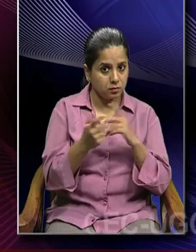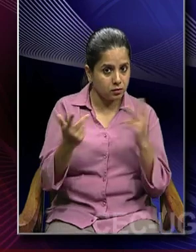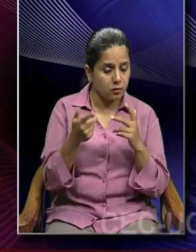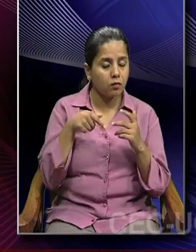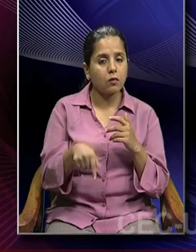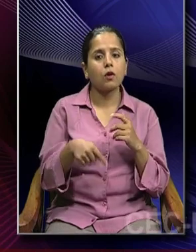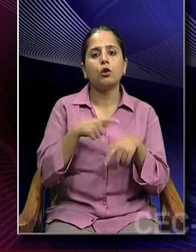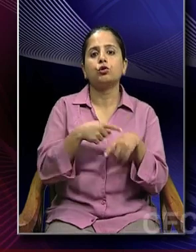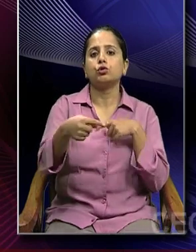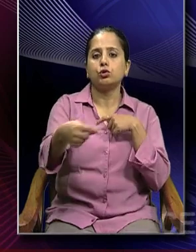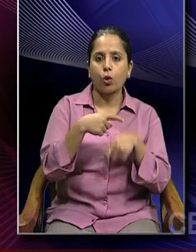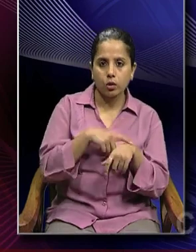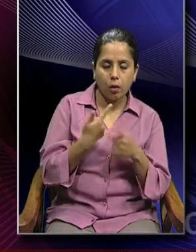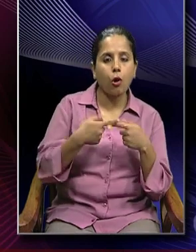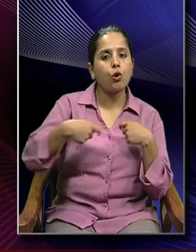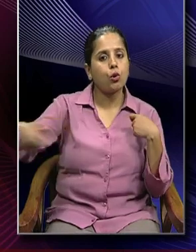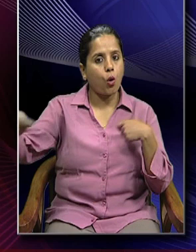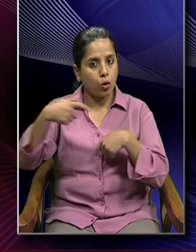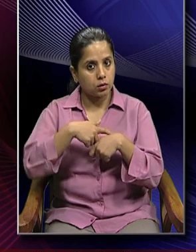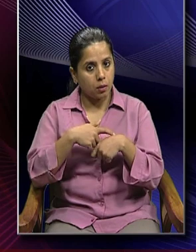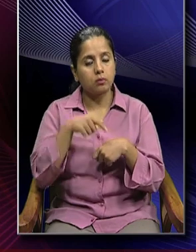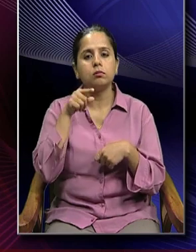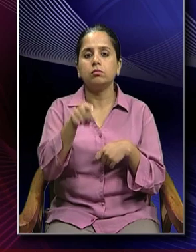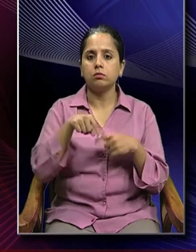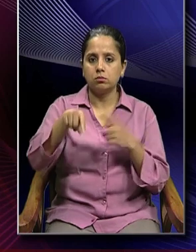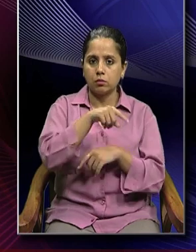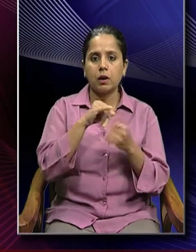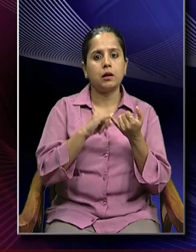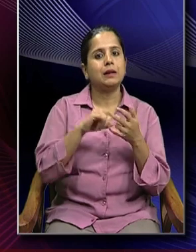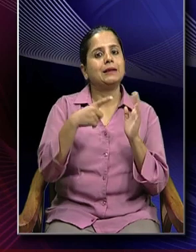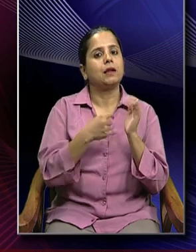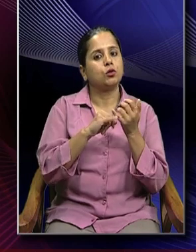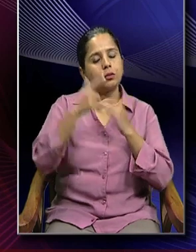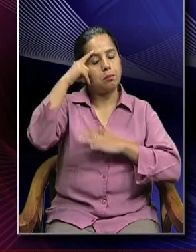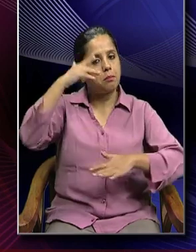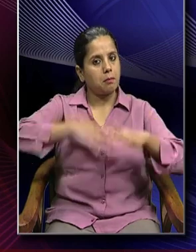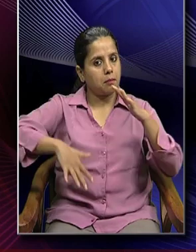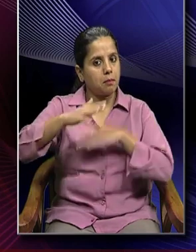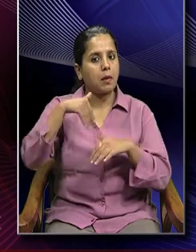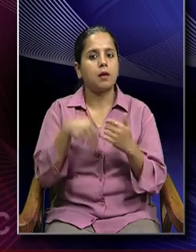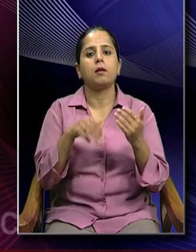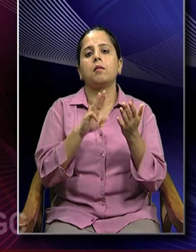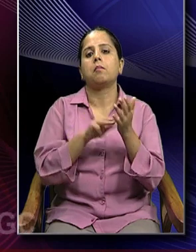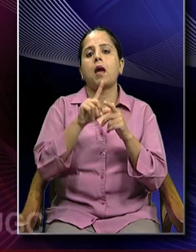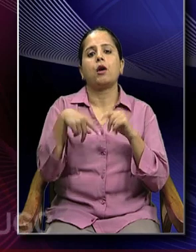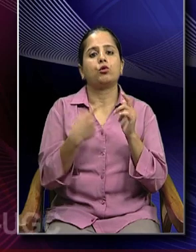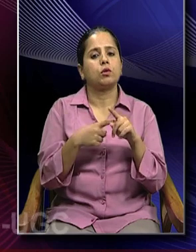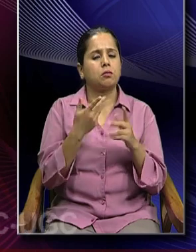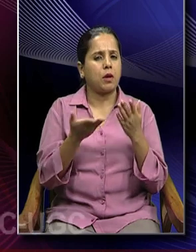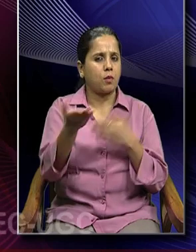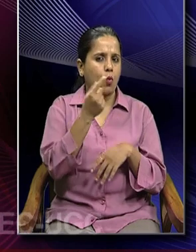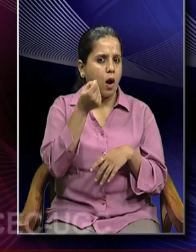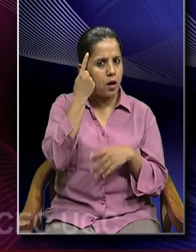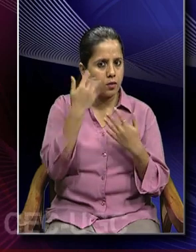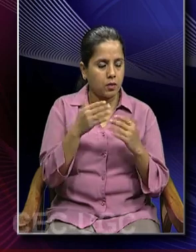in the short term, medium term and long term? That comes under the sector's planning metrics. Now, my dear learners, you must have understood that